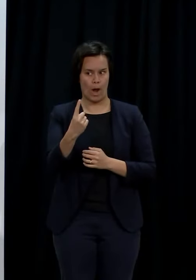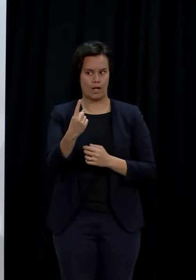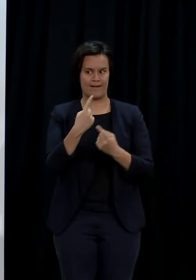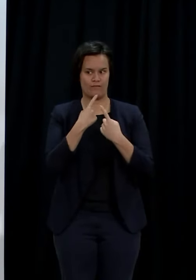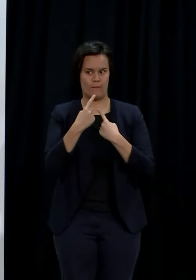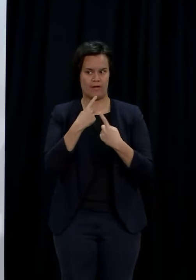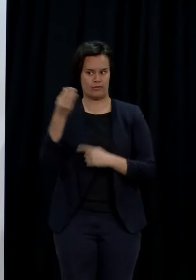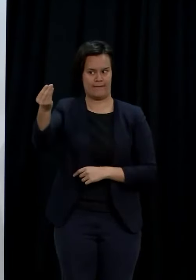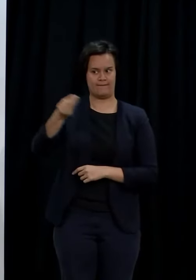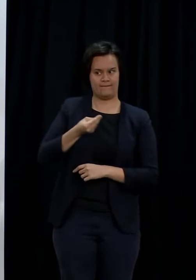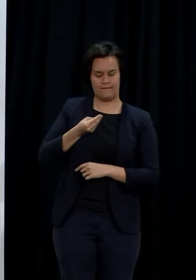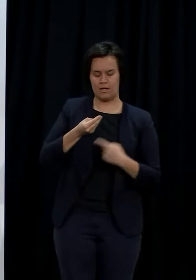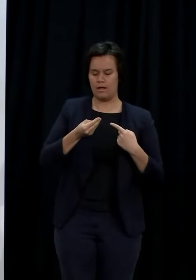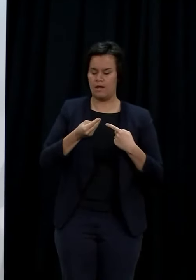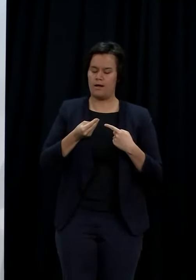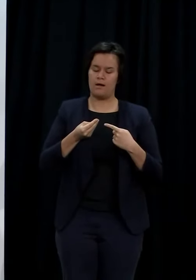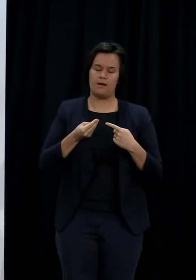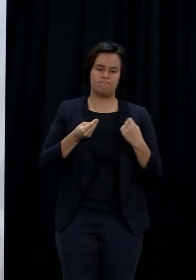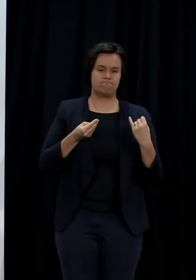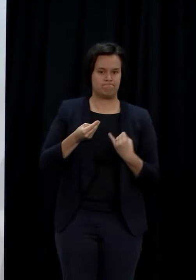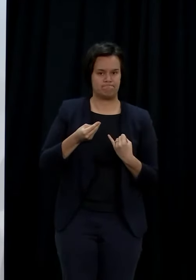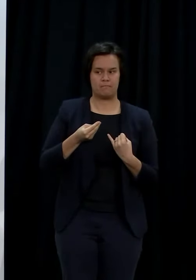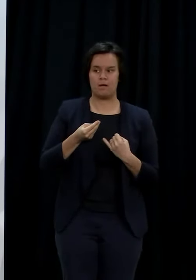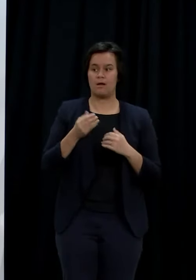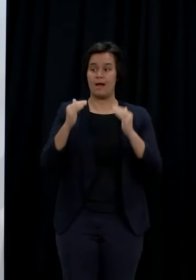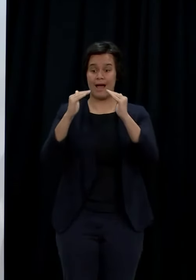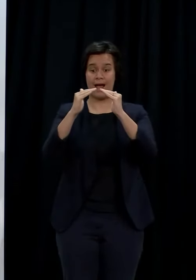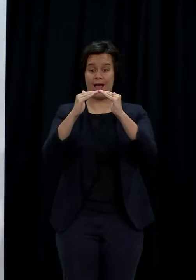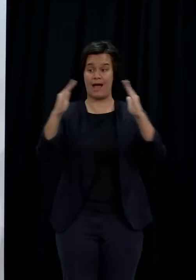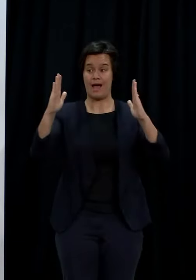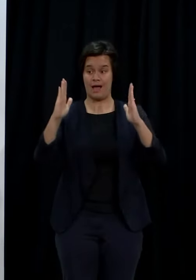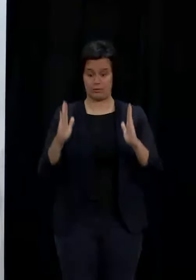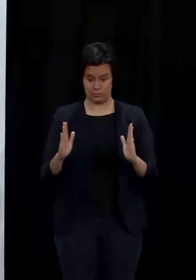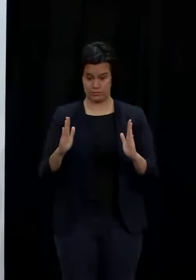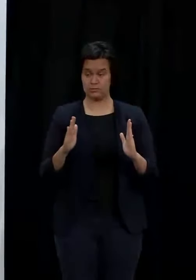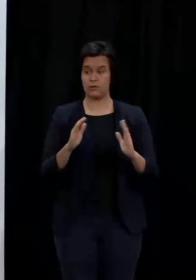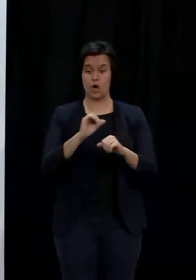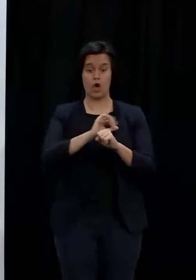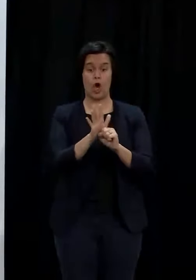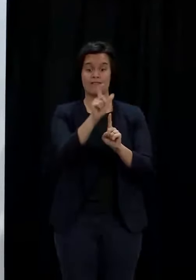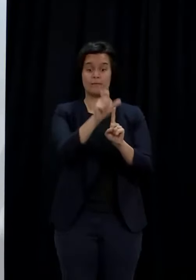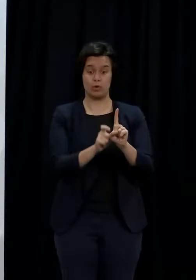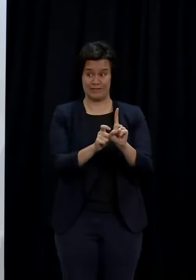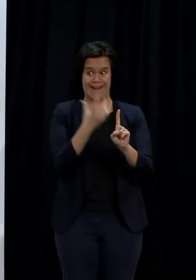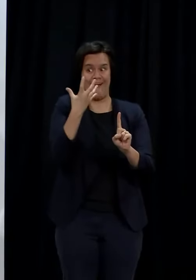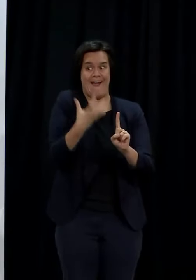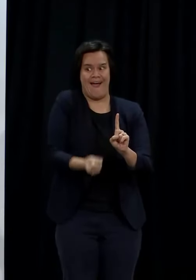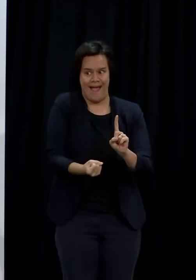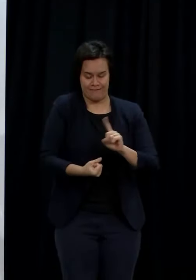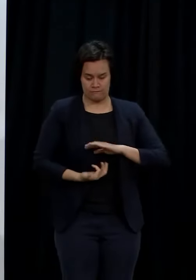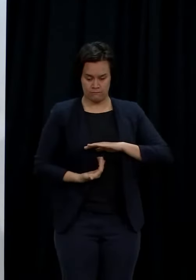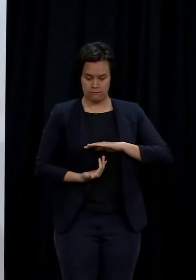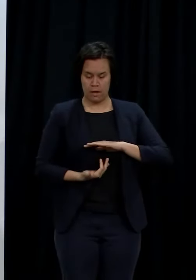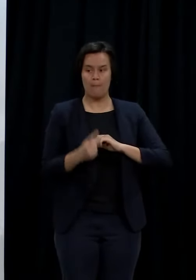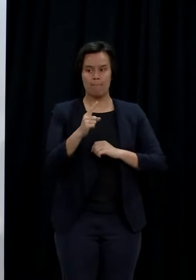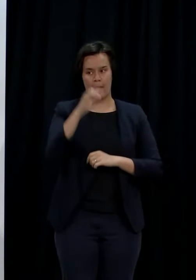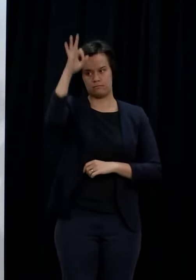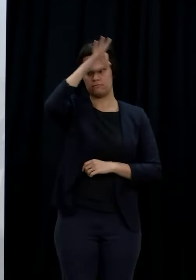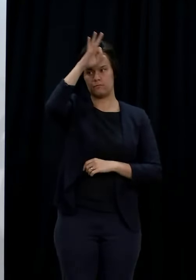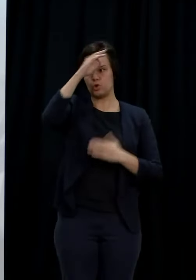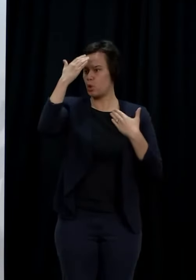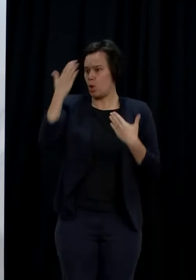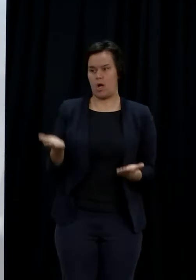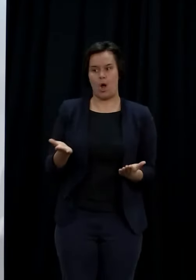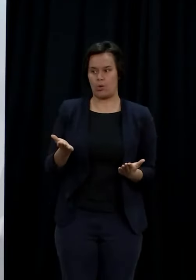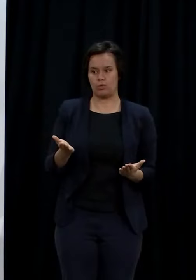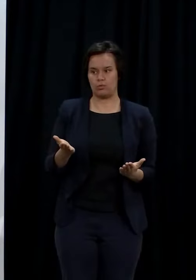that family members are giving it to one another when they're asymptomatic. So even in some cases before they even know they have COVID, they've already passed it on